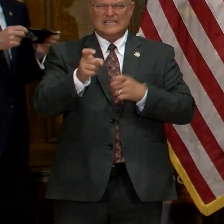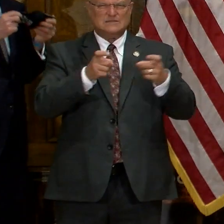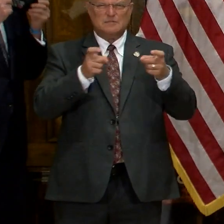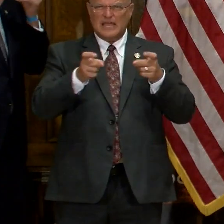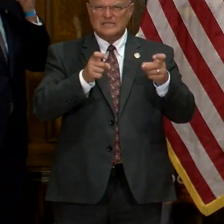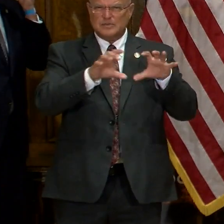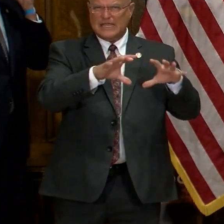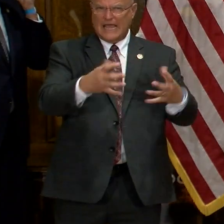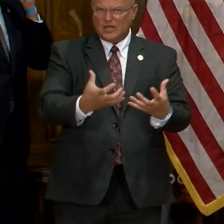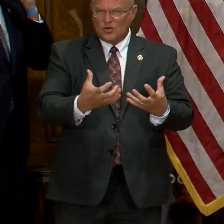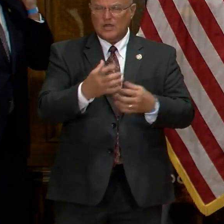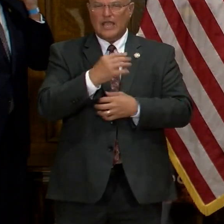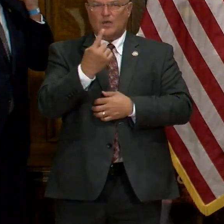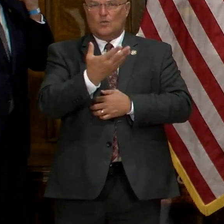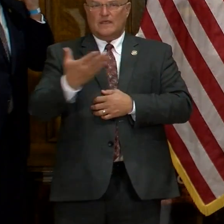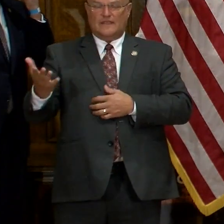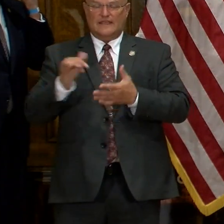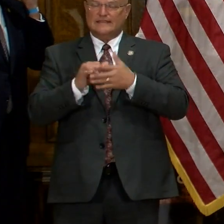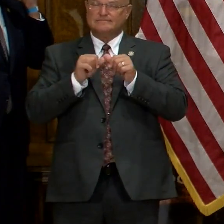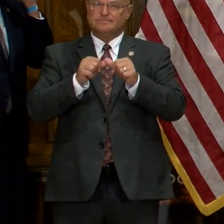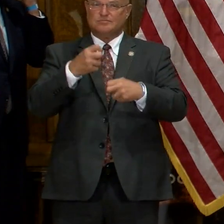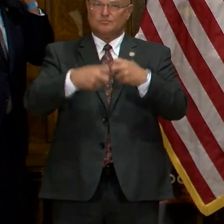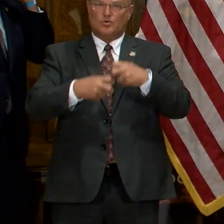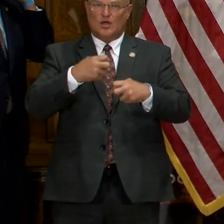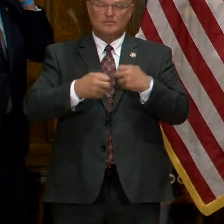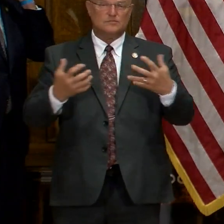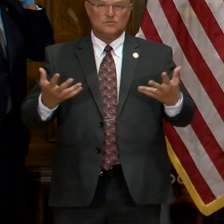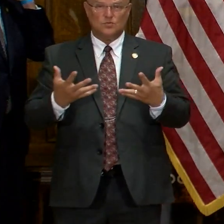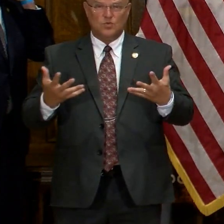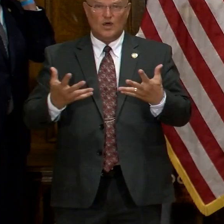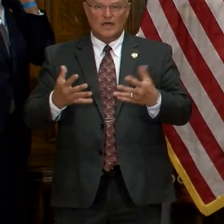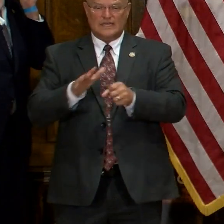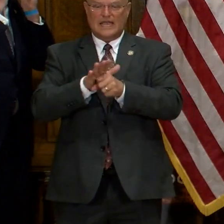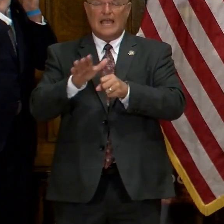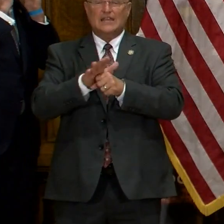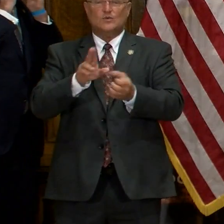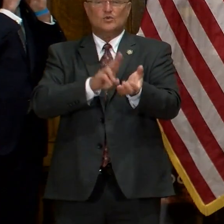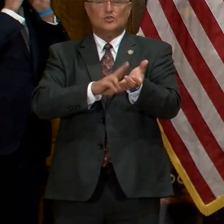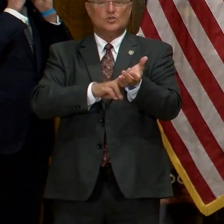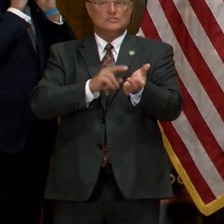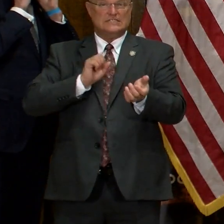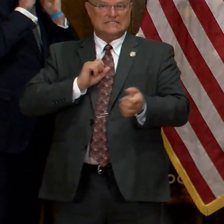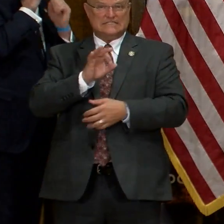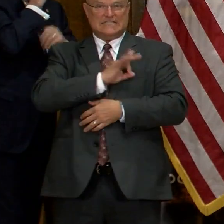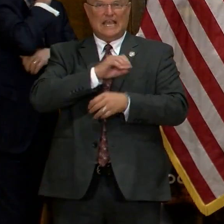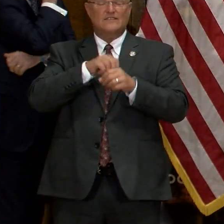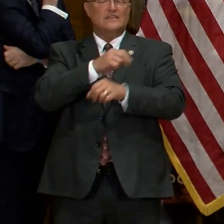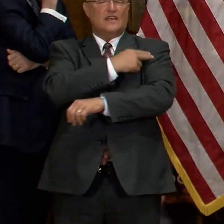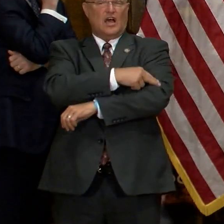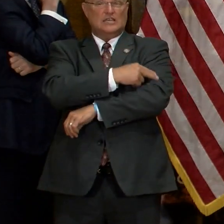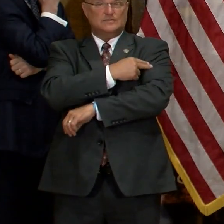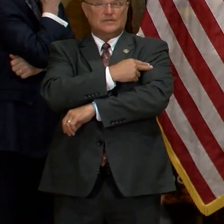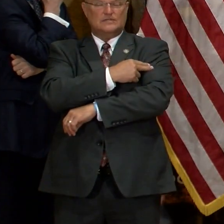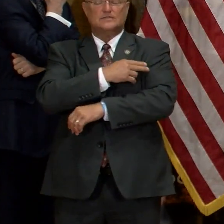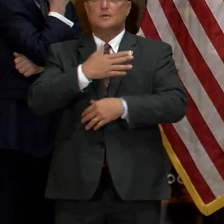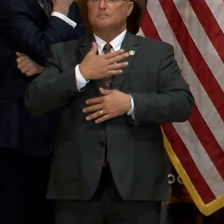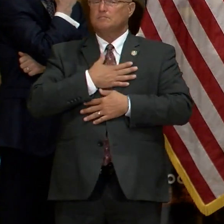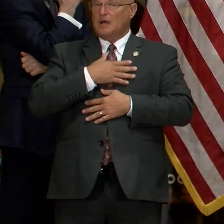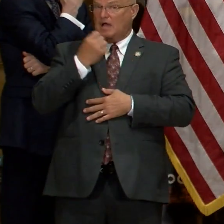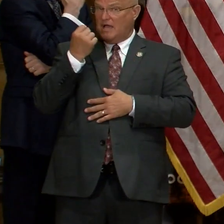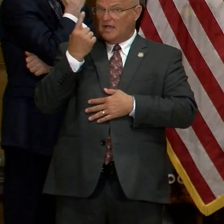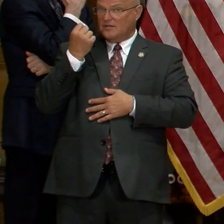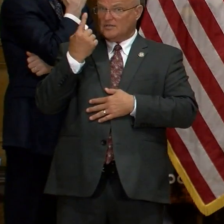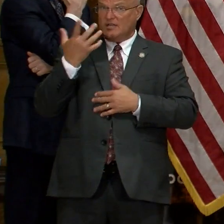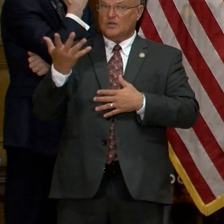management category, and one of the consistent problems has been adequate nursing staff in our hospital facilities. So my understanding